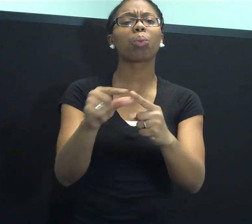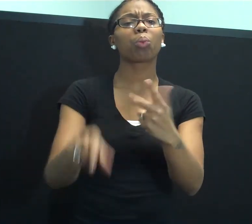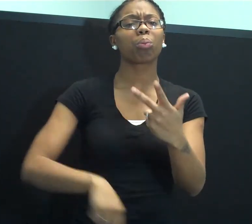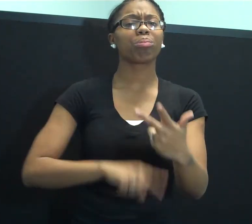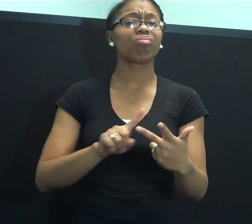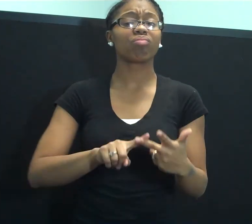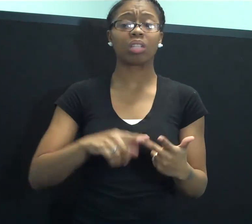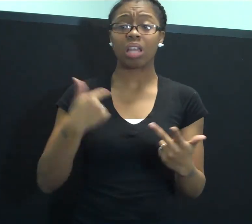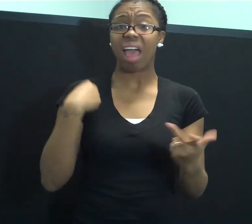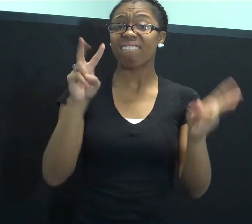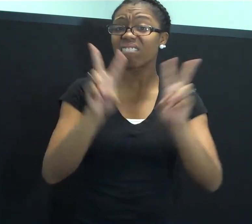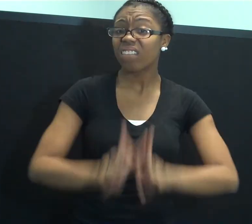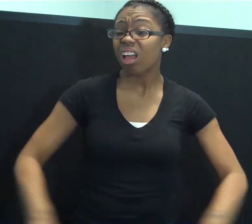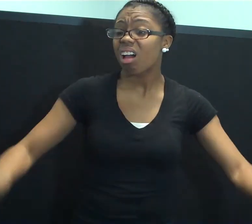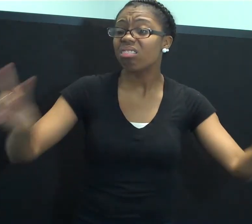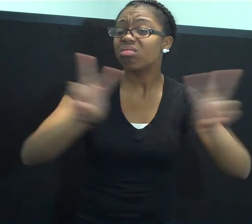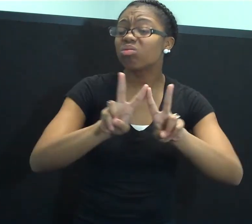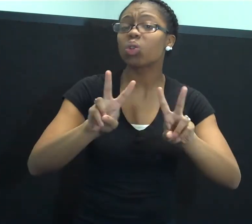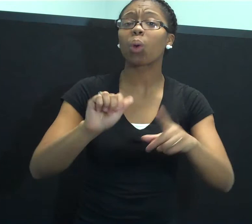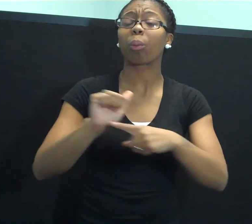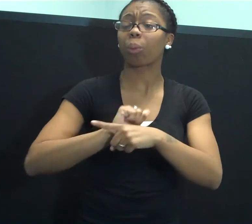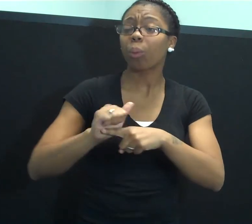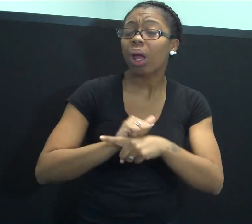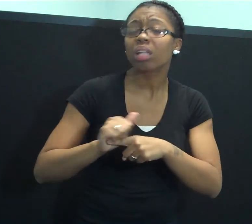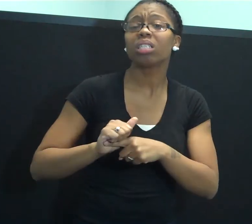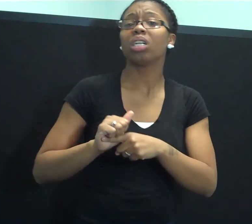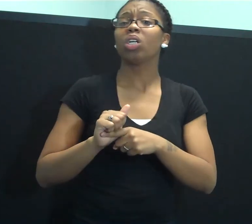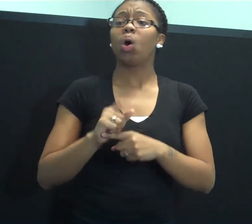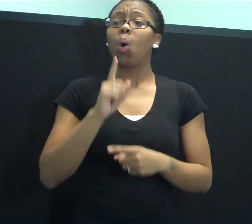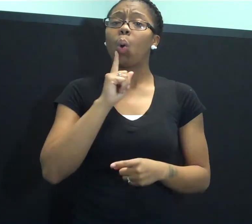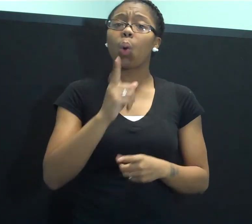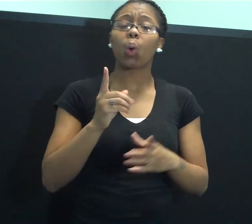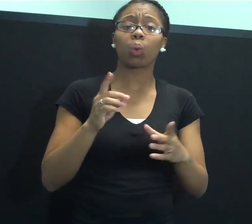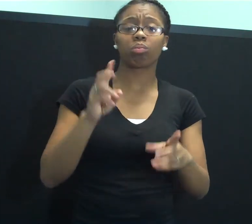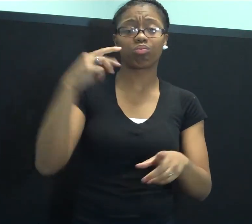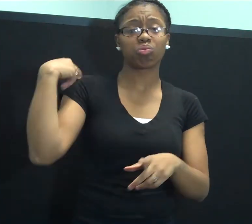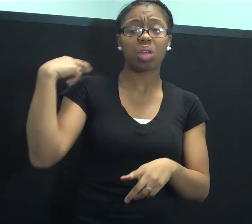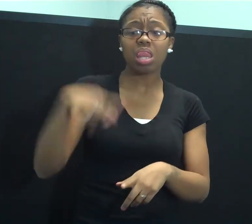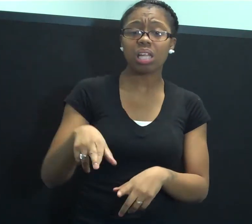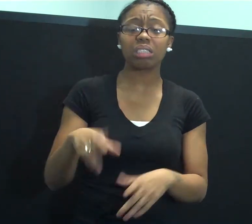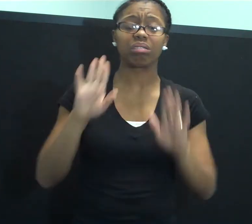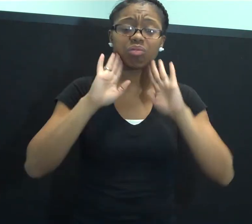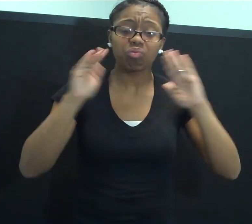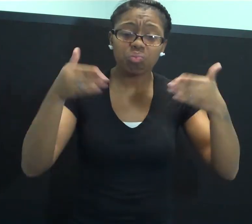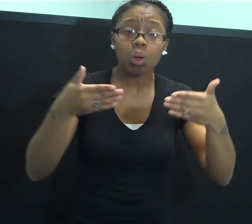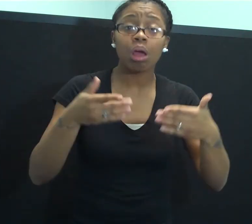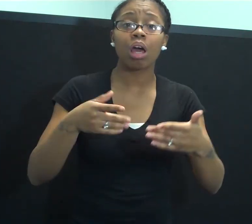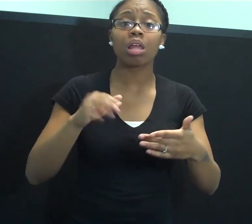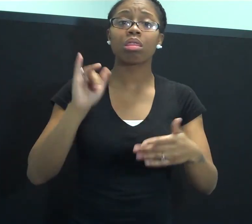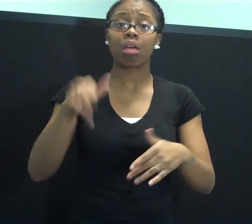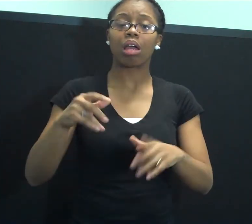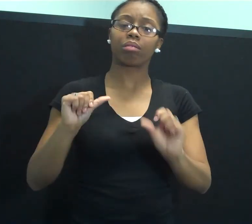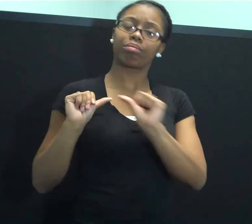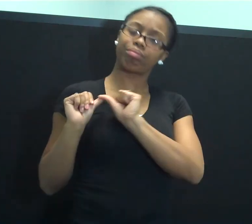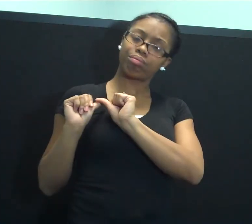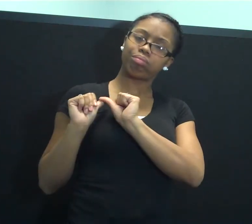any values, practices, or religious commitments that remain constant through this extraordinary